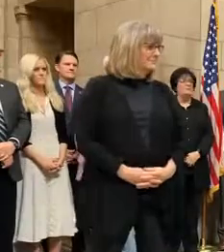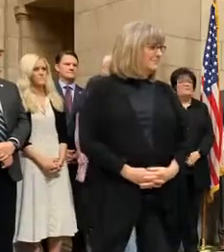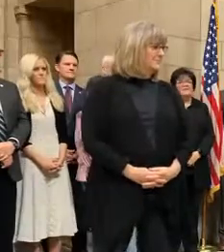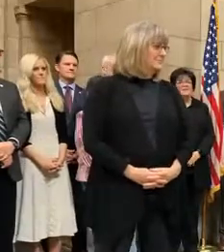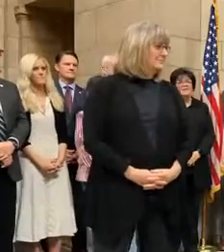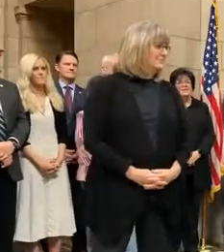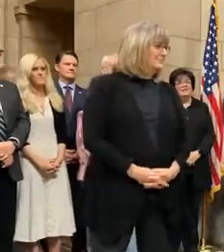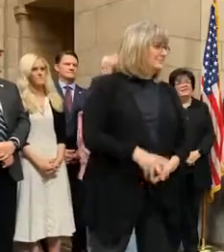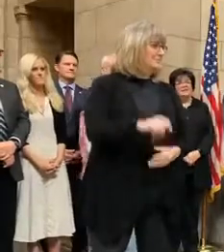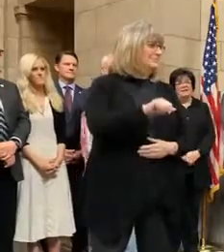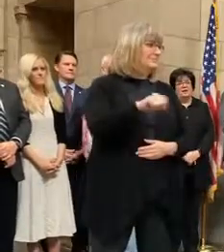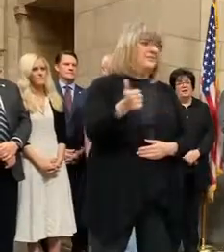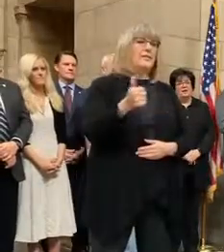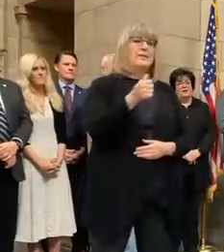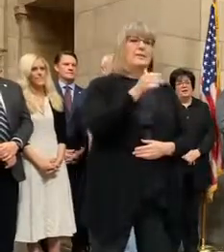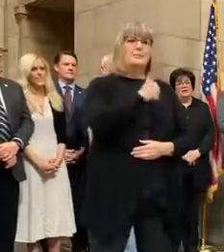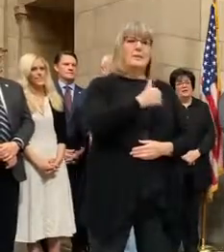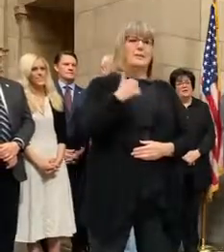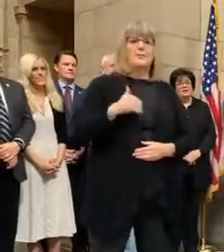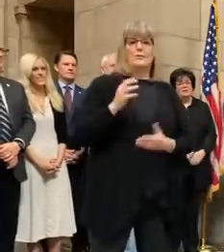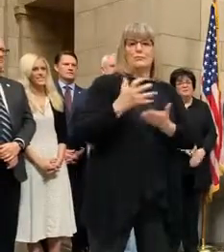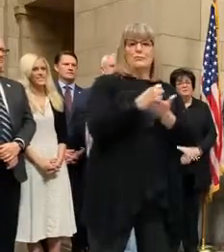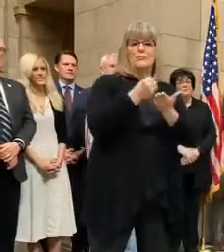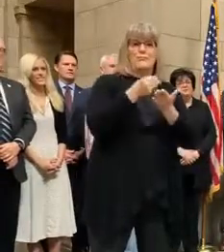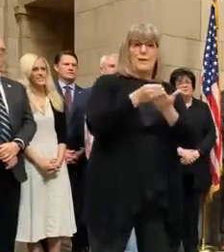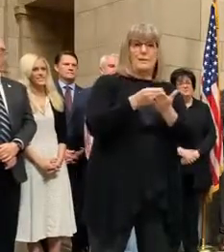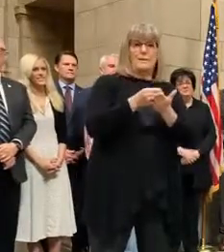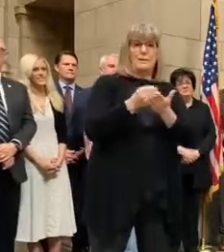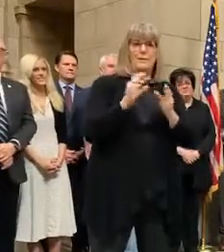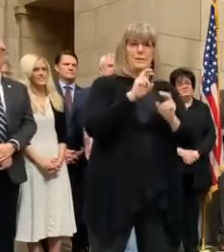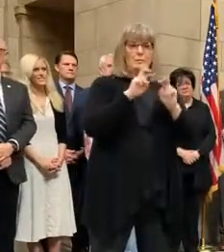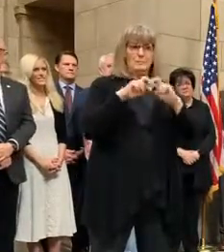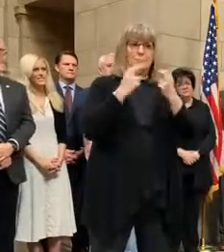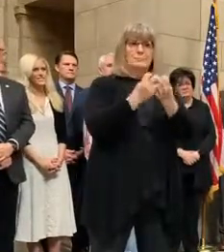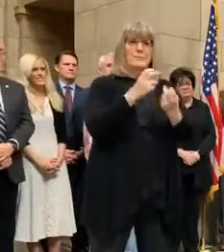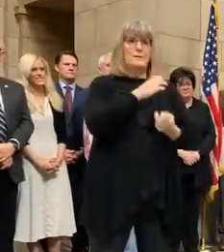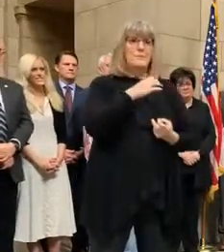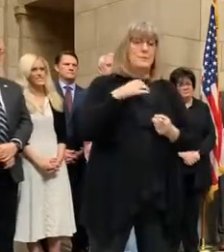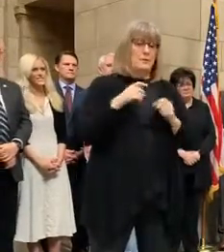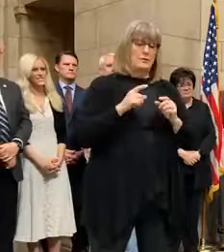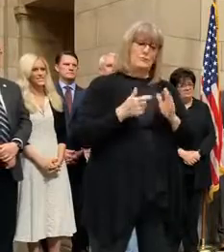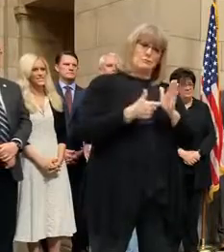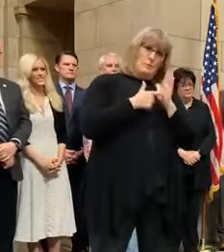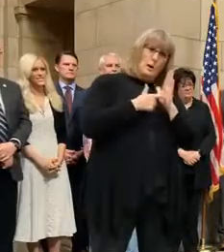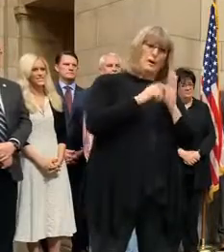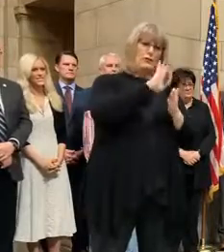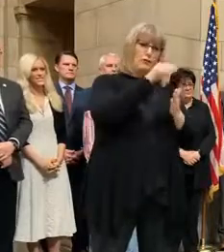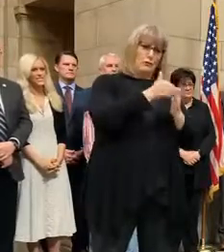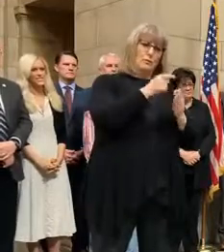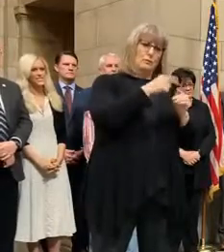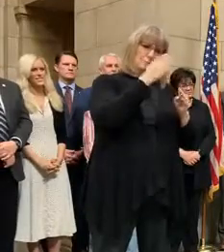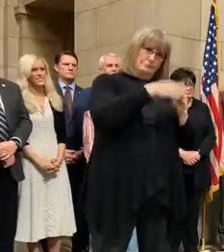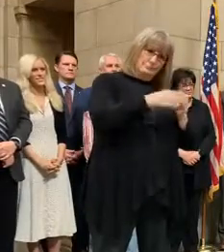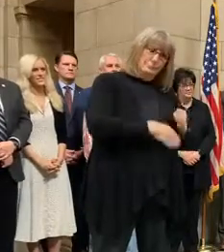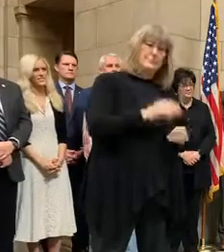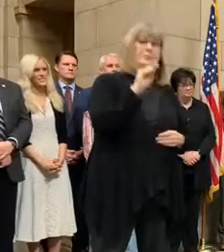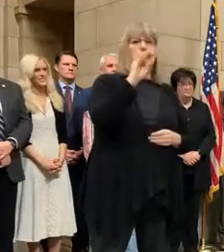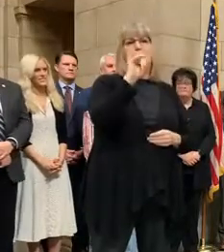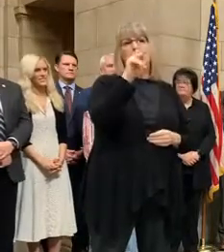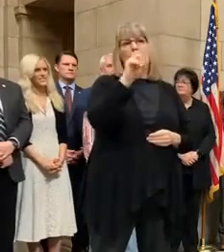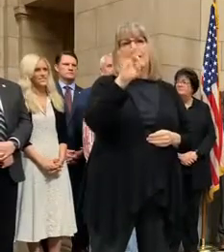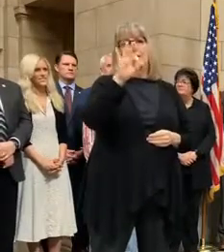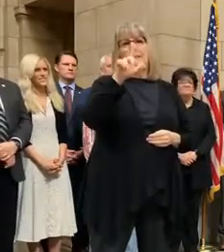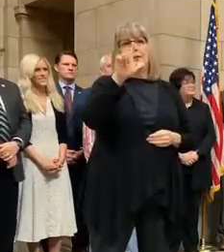All right, another member of the Revenue Committee, and again, it was required the Revenue Committee to get all this done, was Senator